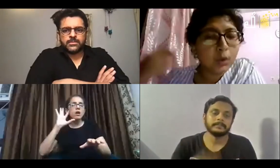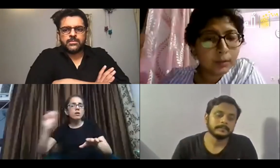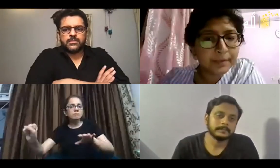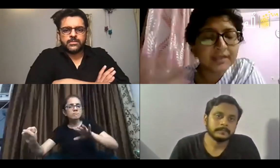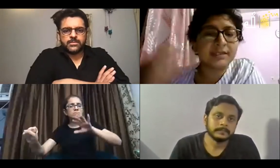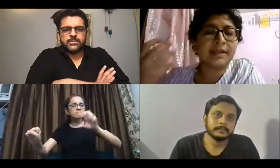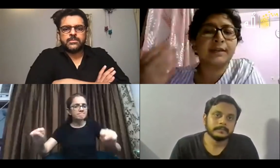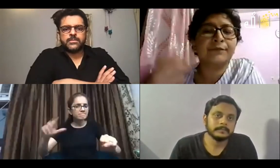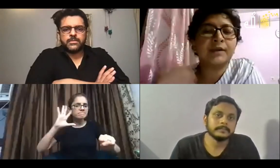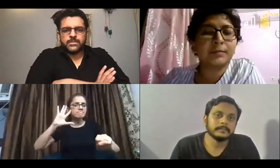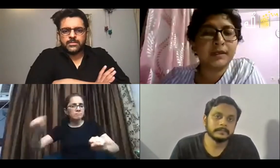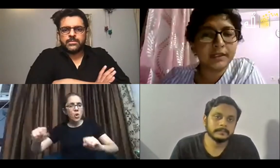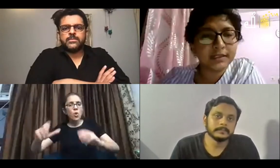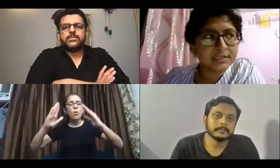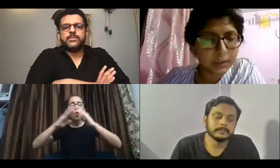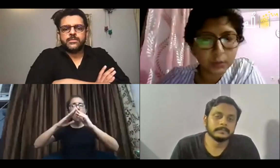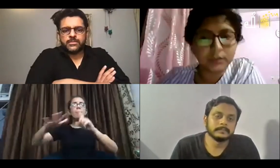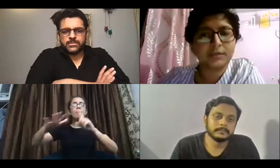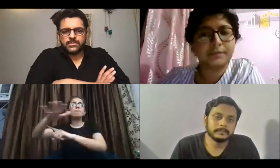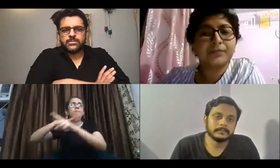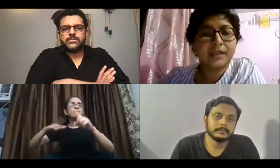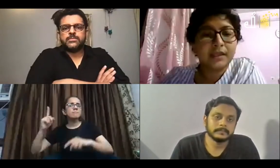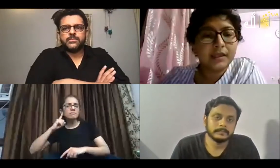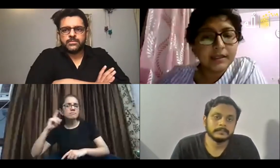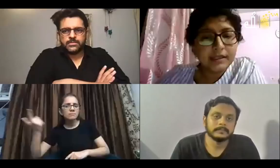the home-based environment.